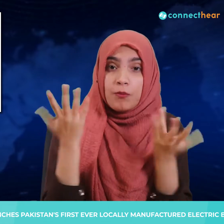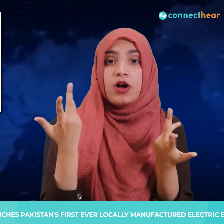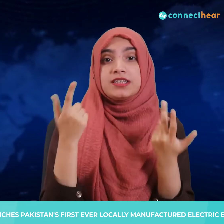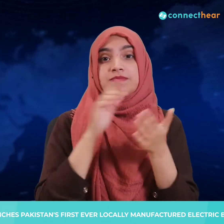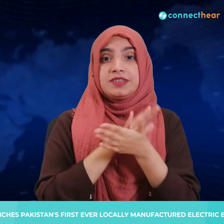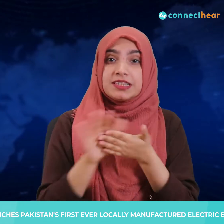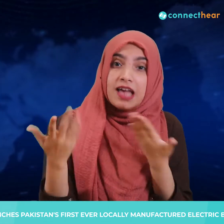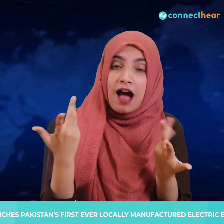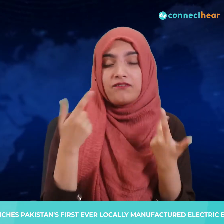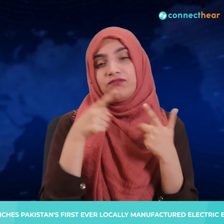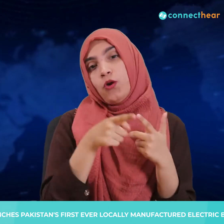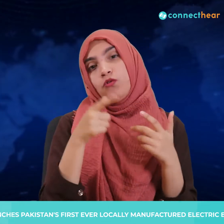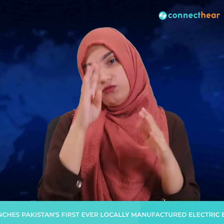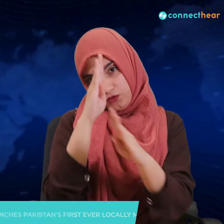warming.